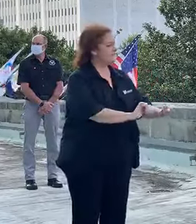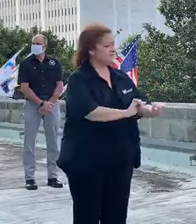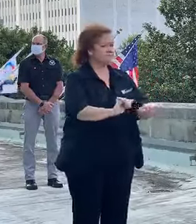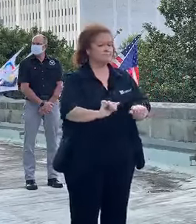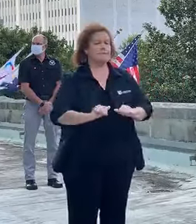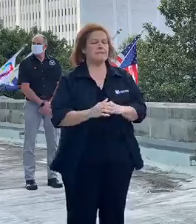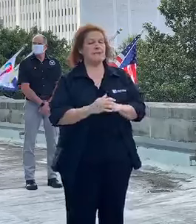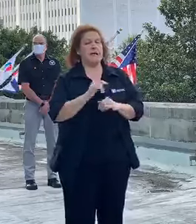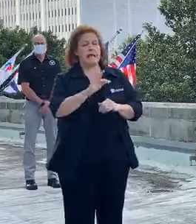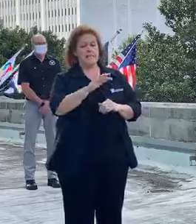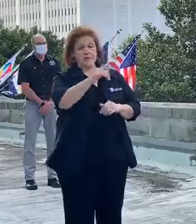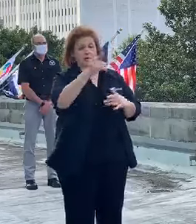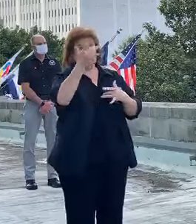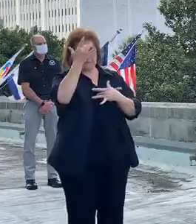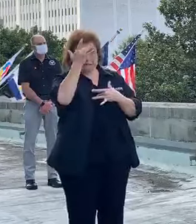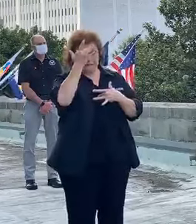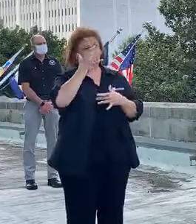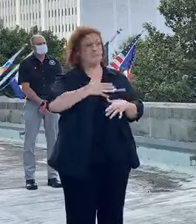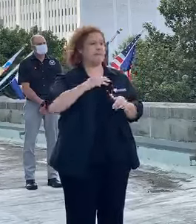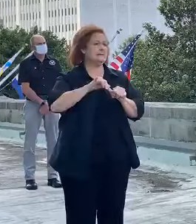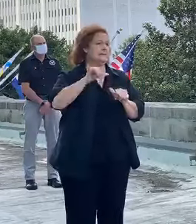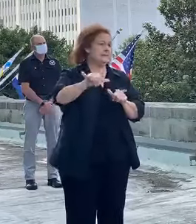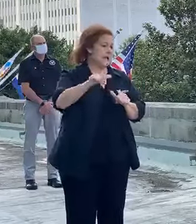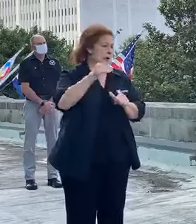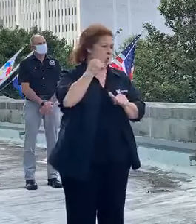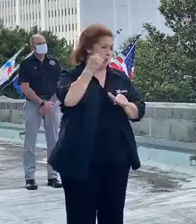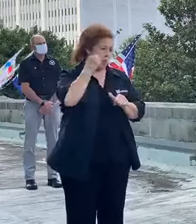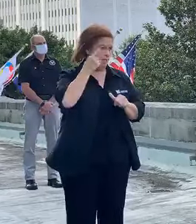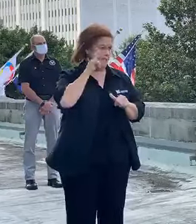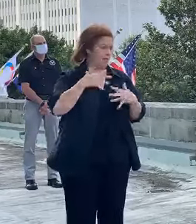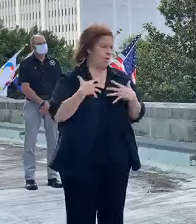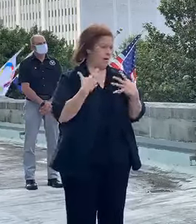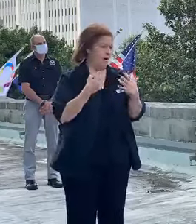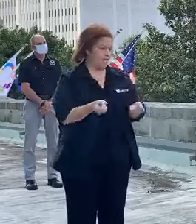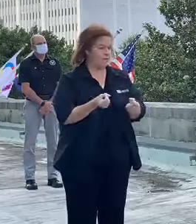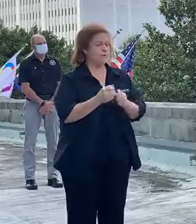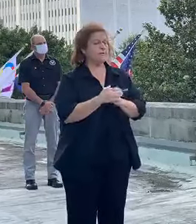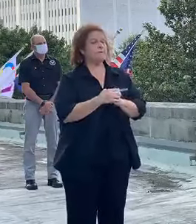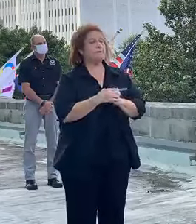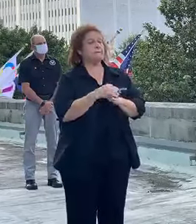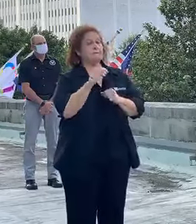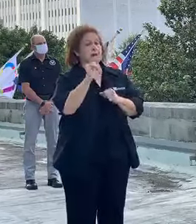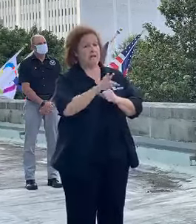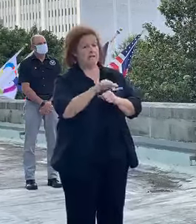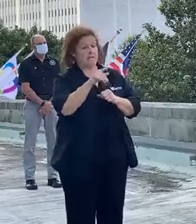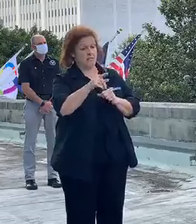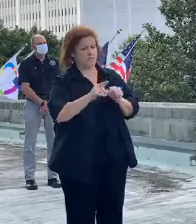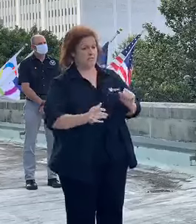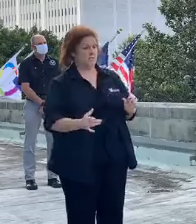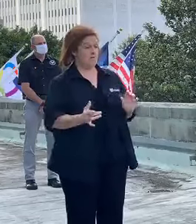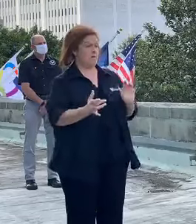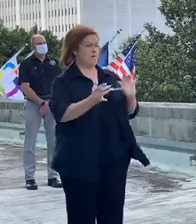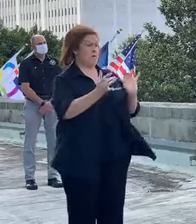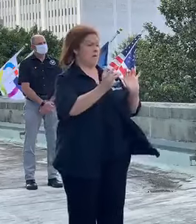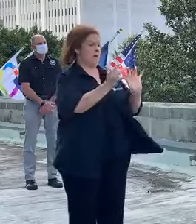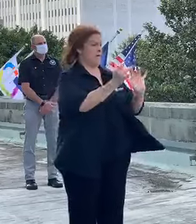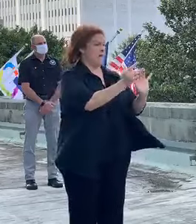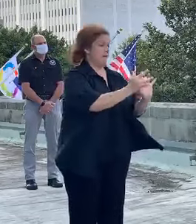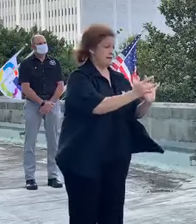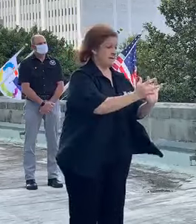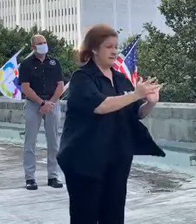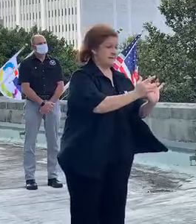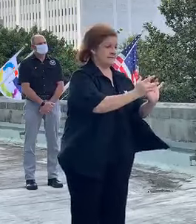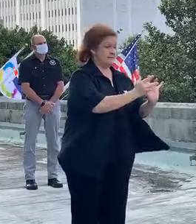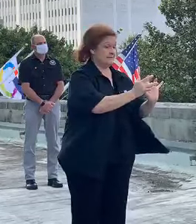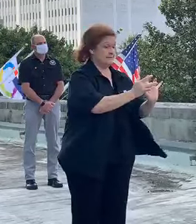are sick, you still should stay home and recuperate. If you come into close contact